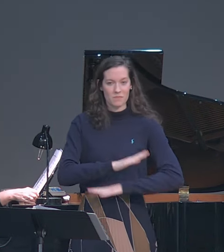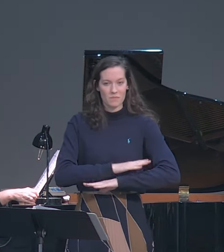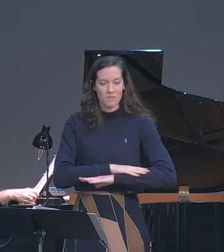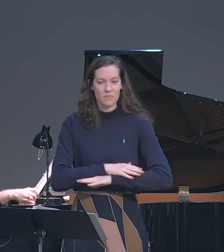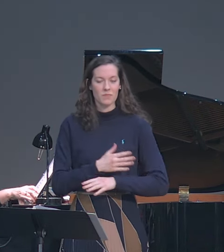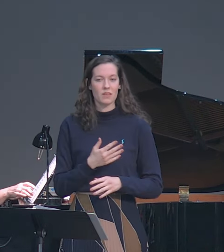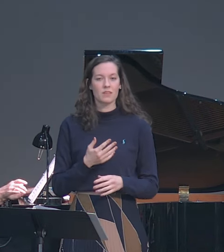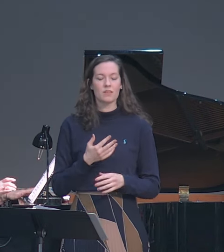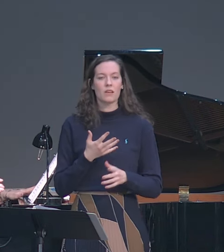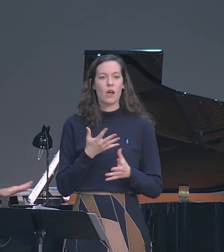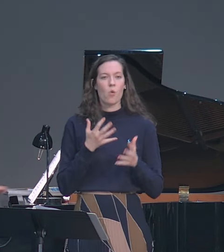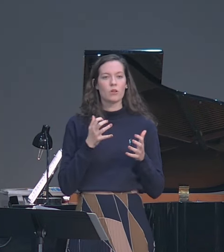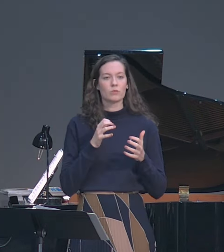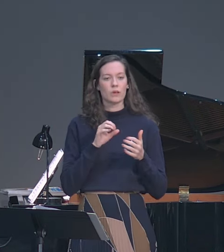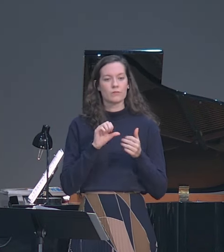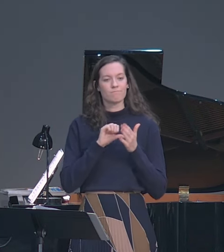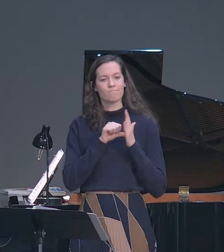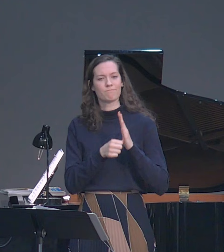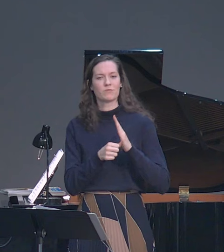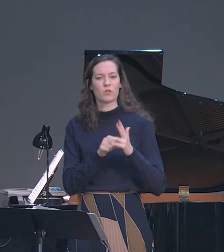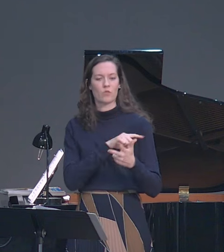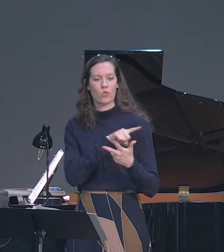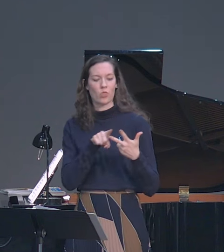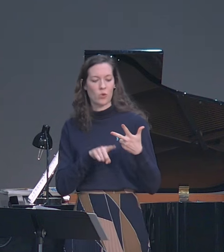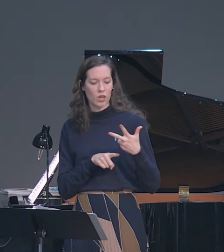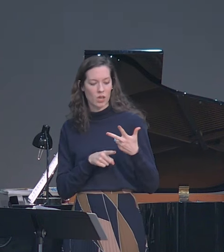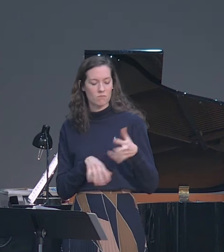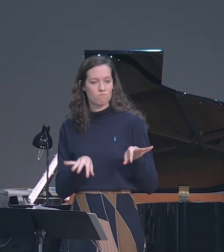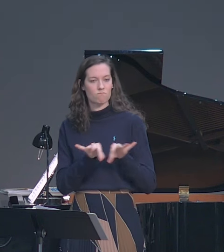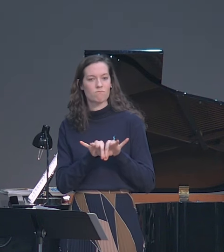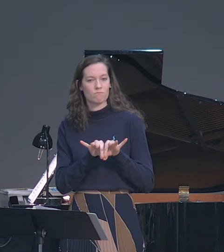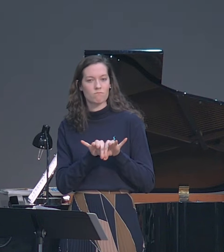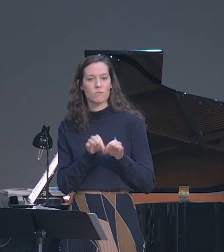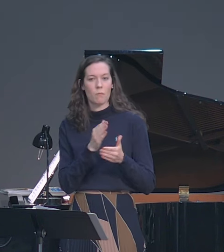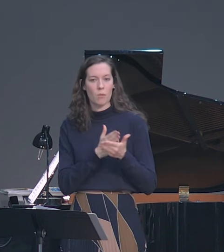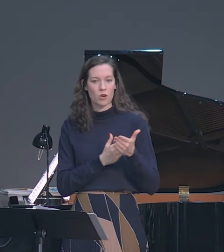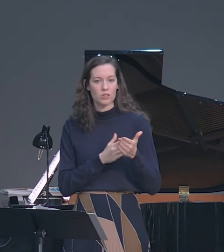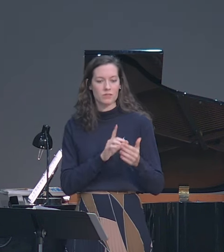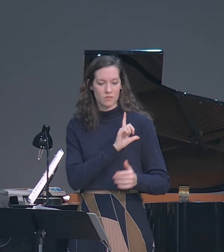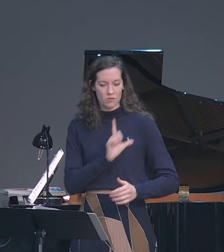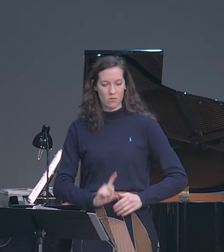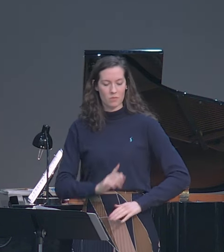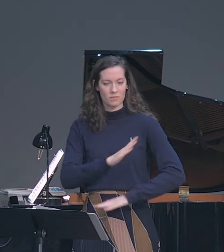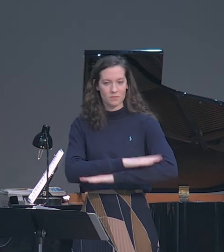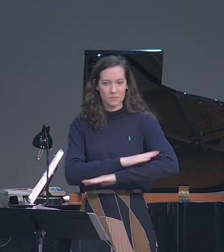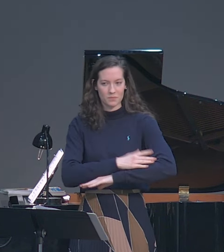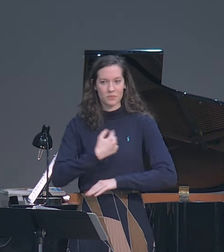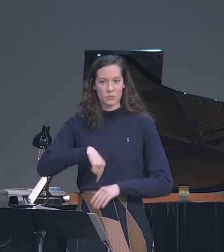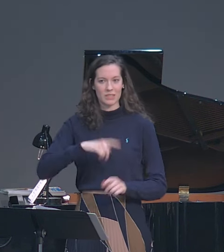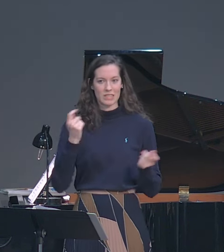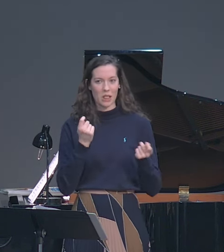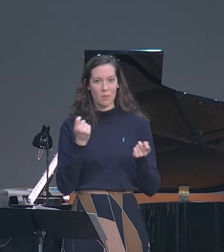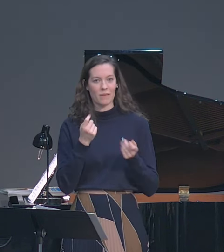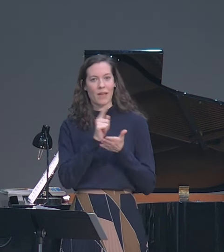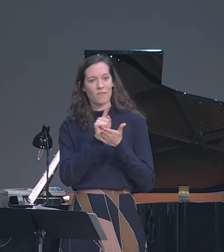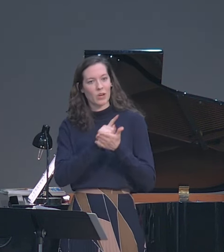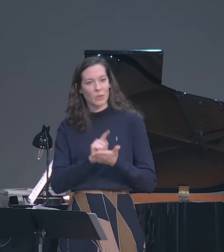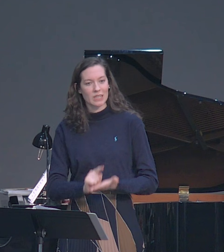highlight three significant components that are part of the communion that we celebrate every